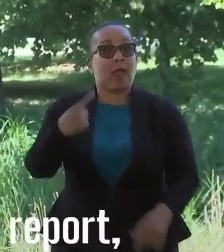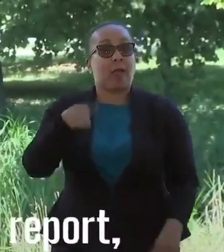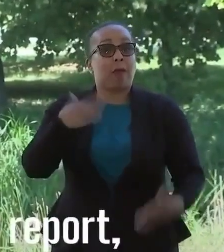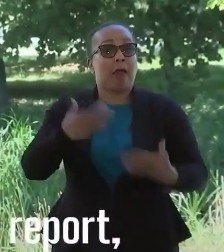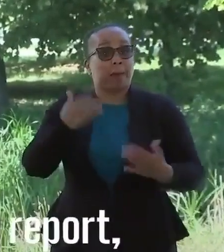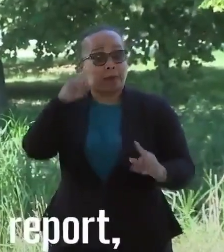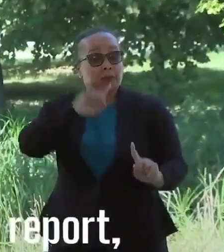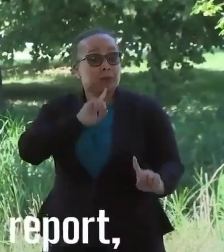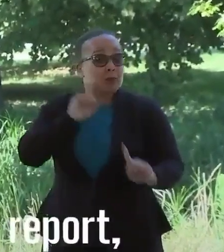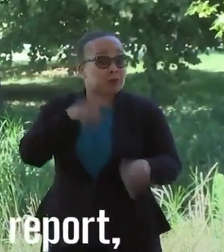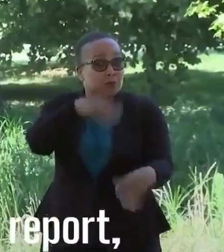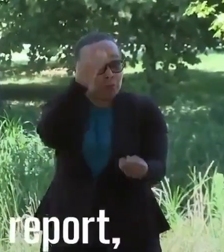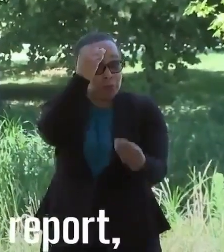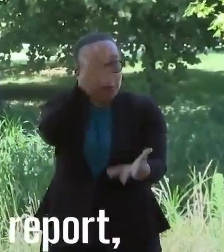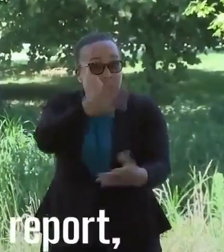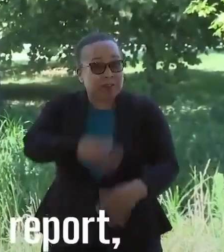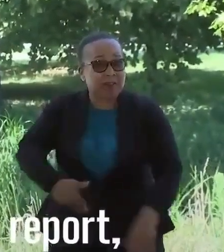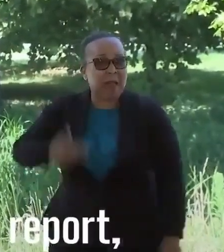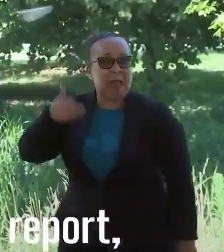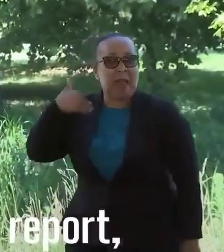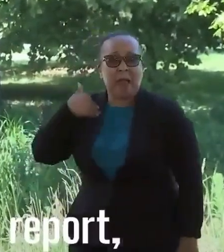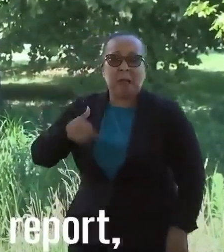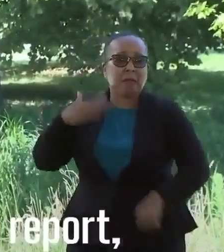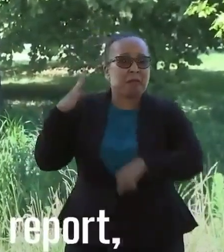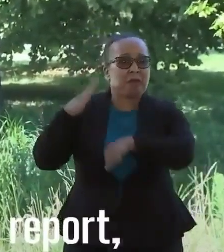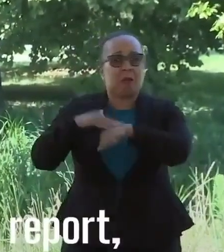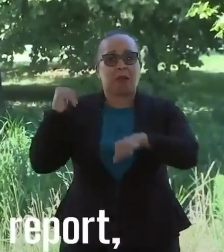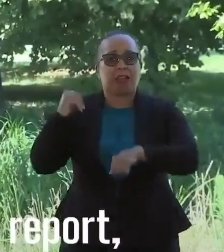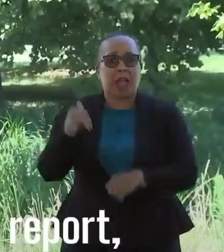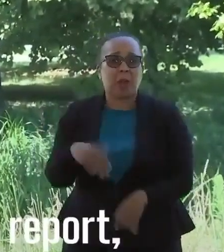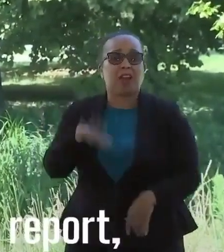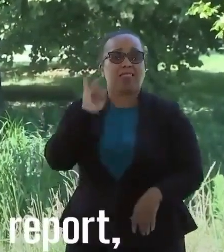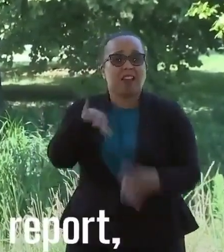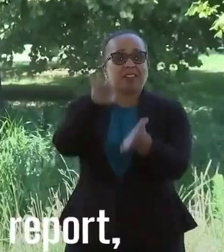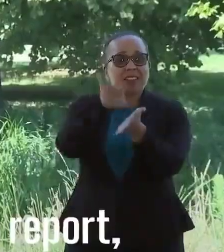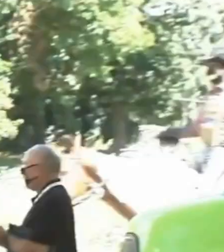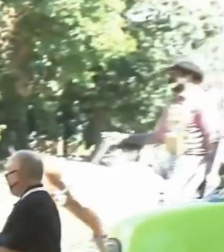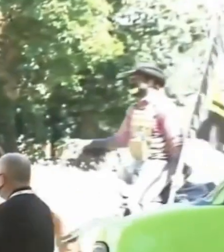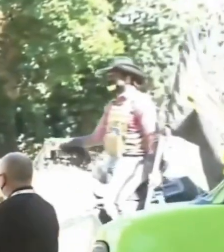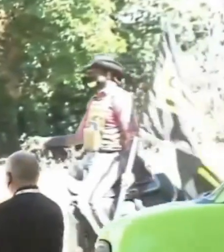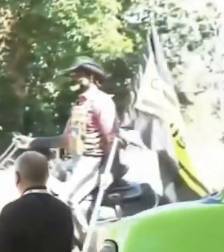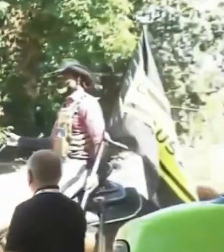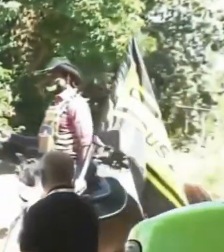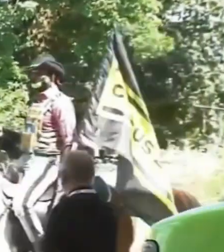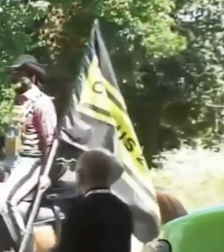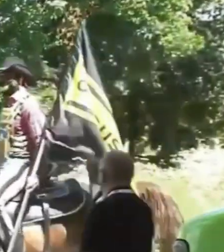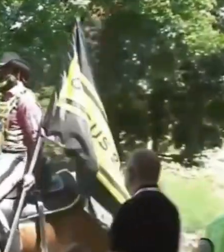happy to report, I'm calling out the Census Cowboy.